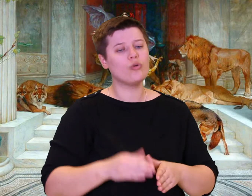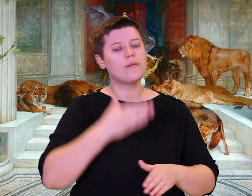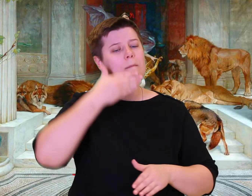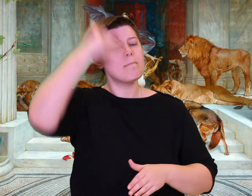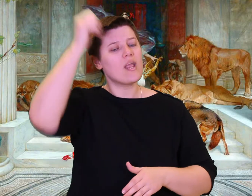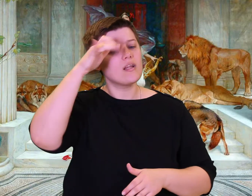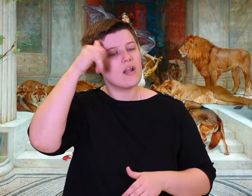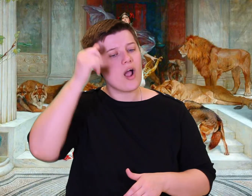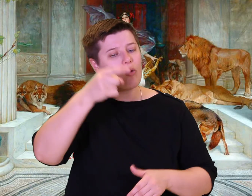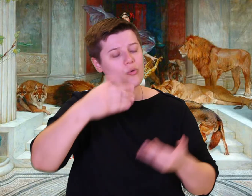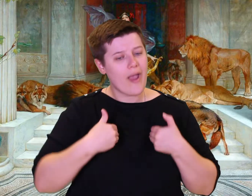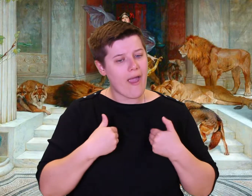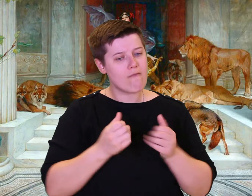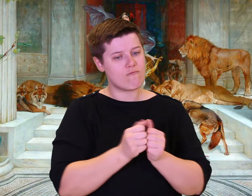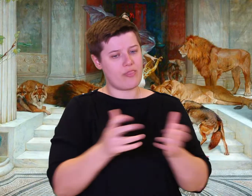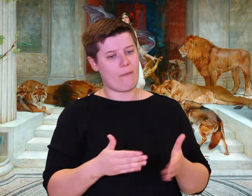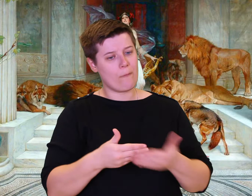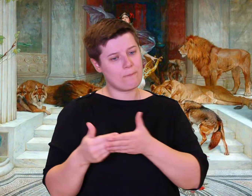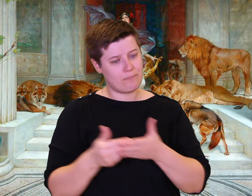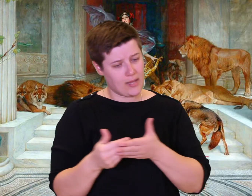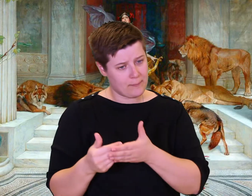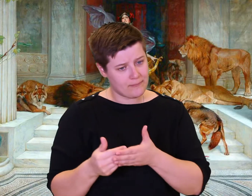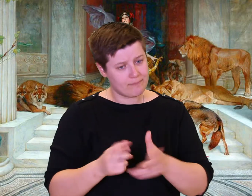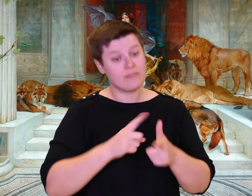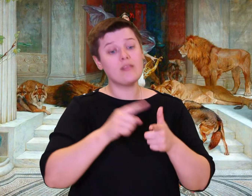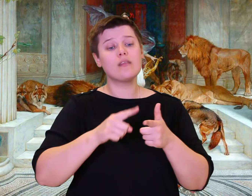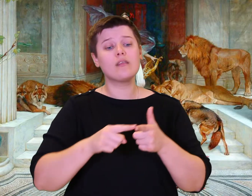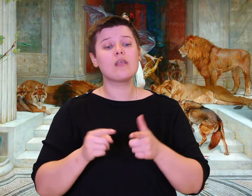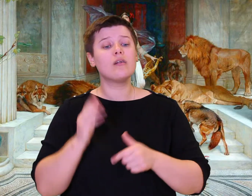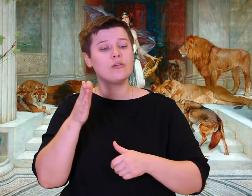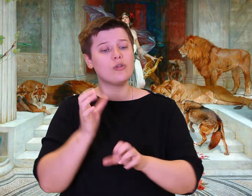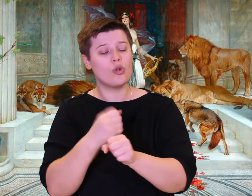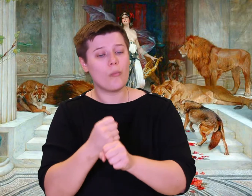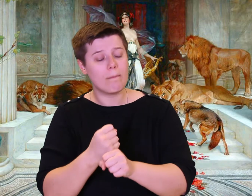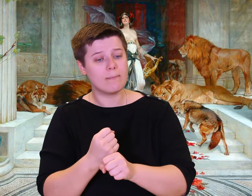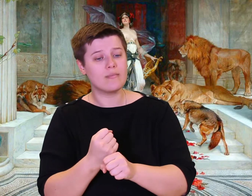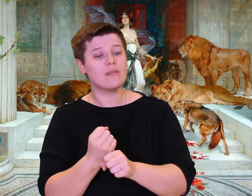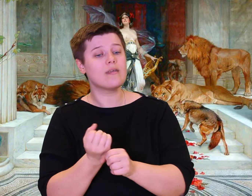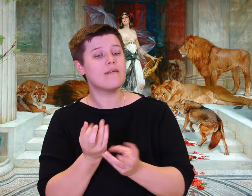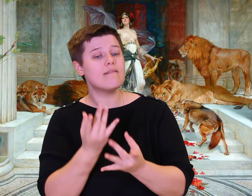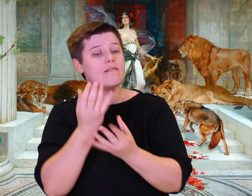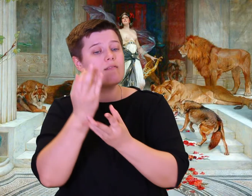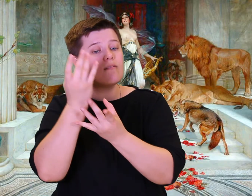Tie up your ship in the deep eddying ocean and go into the spacious home of Hades.